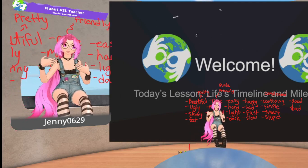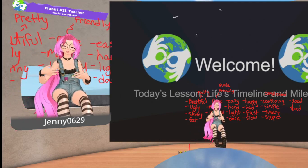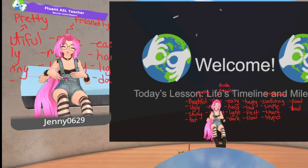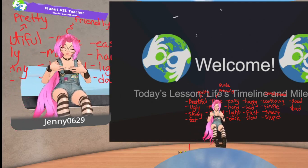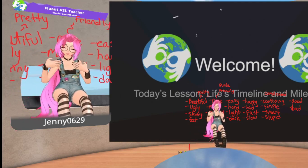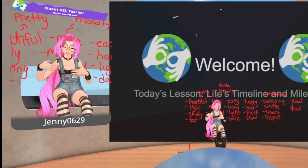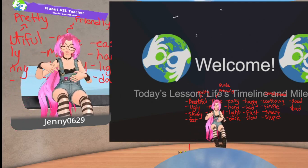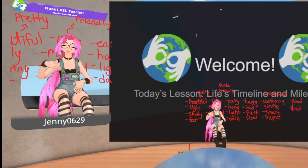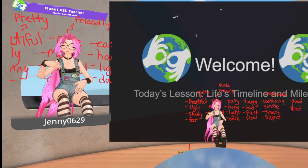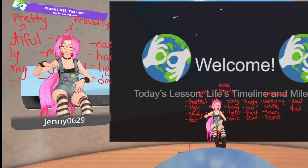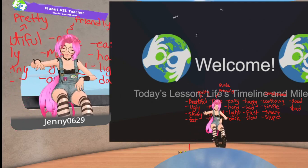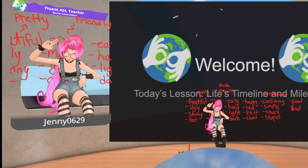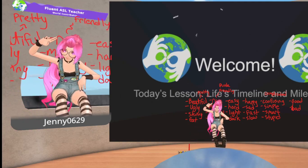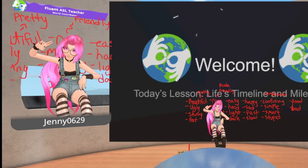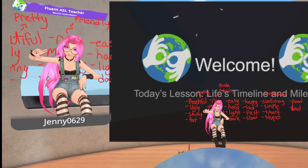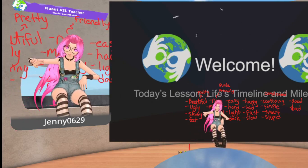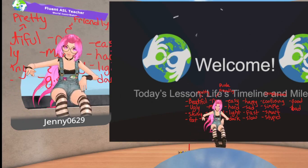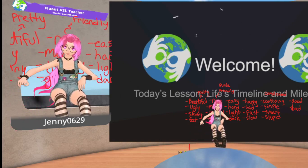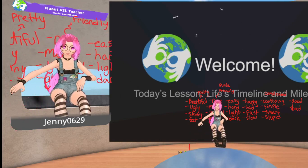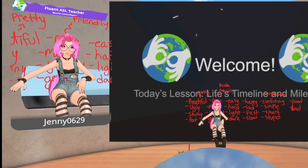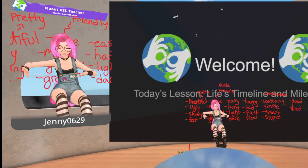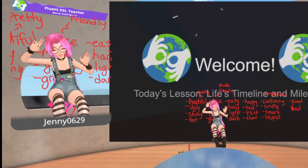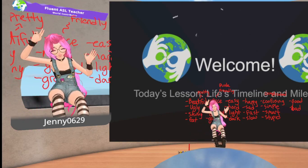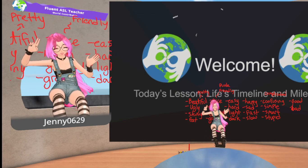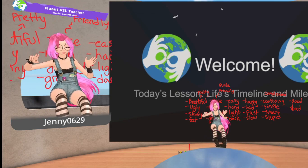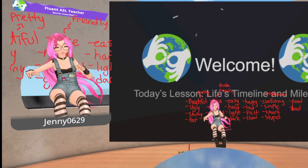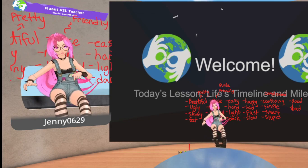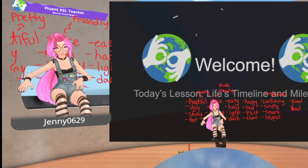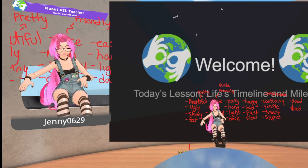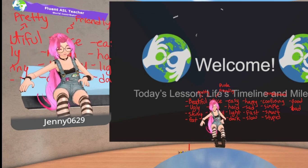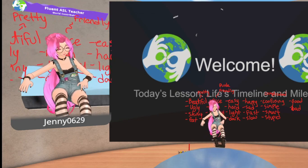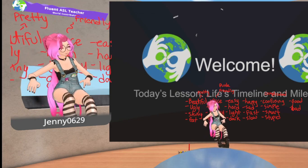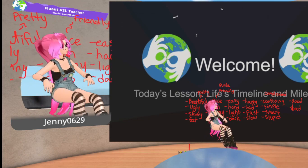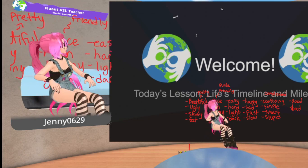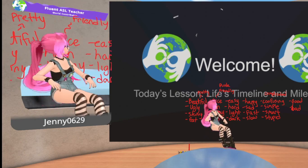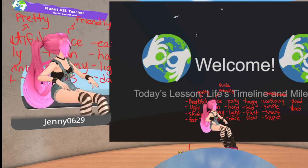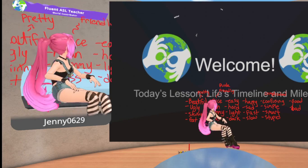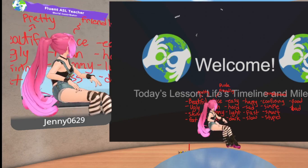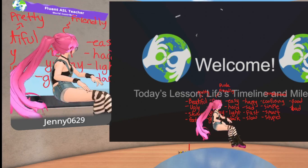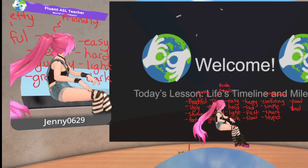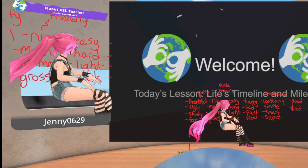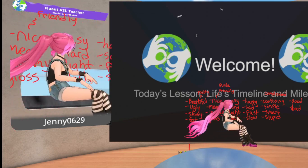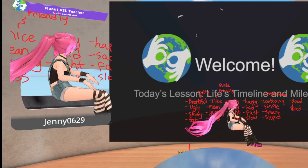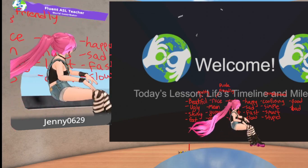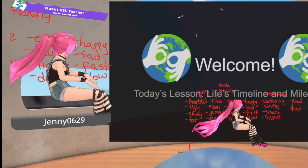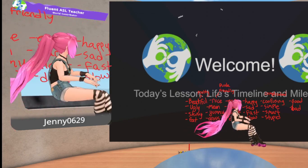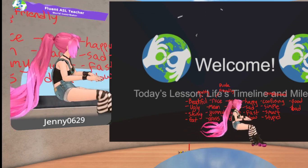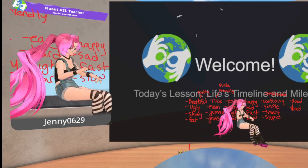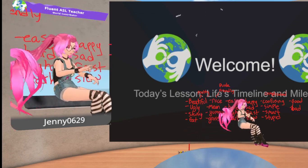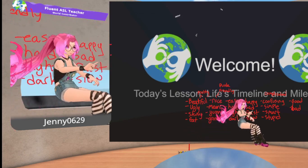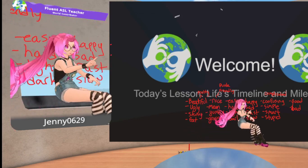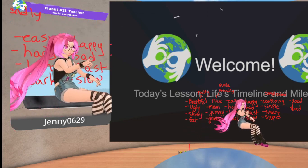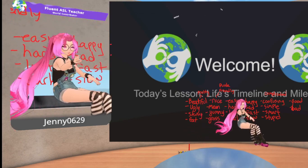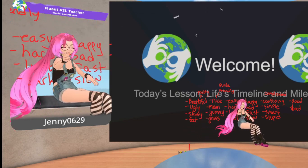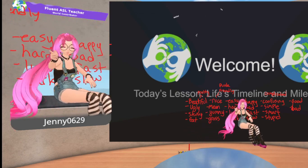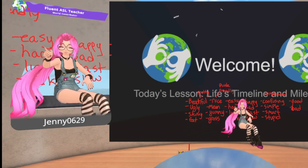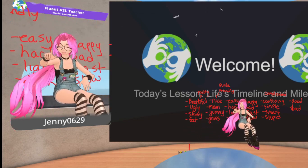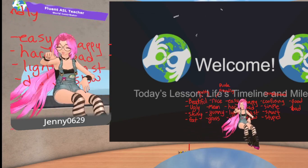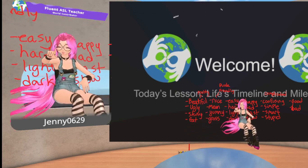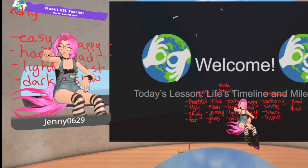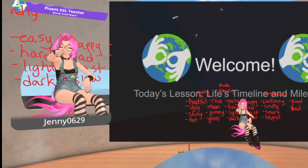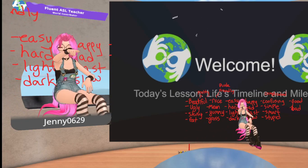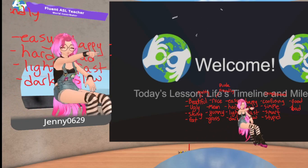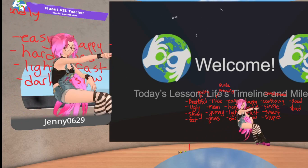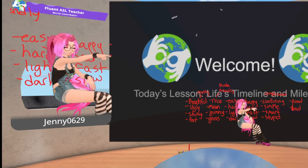or if you're feeling more angry, you might like really lean into it. Ah, that's so stupid, right? But again, don't